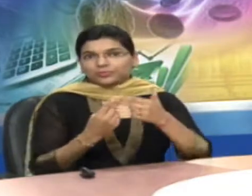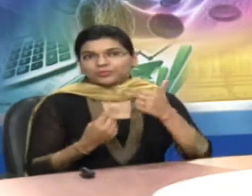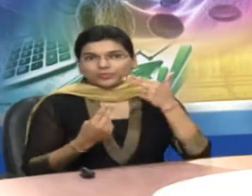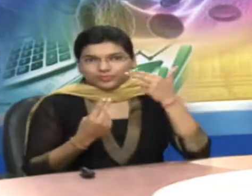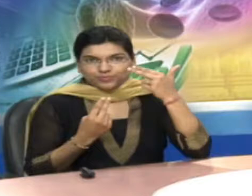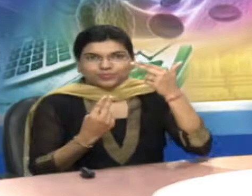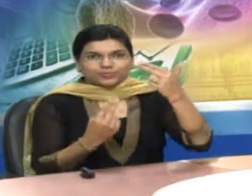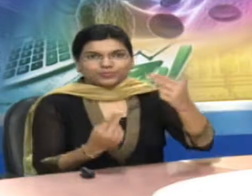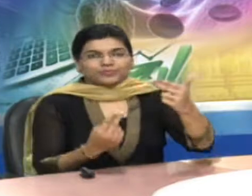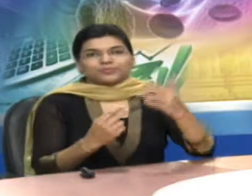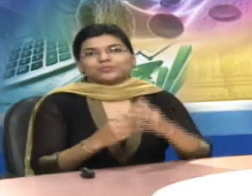passage.